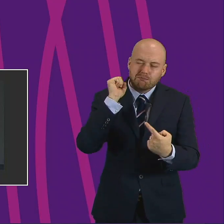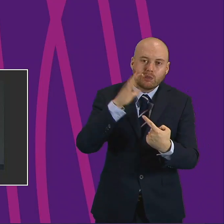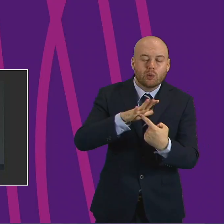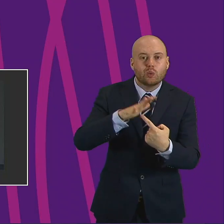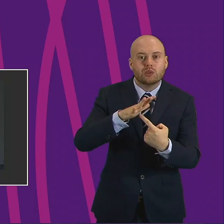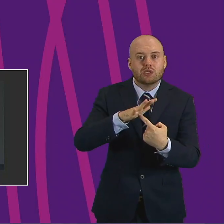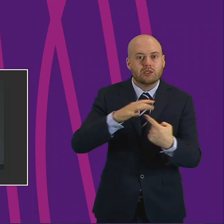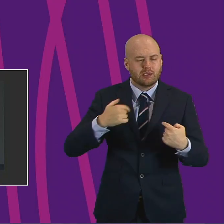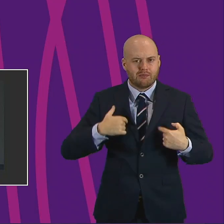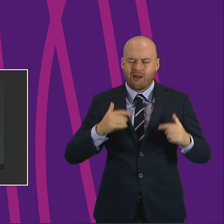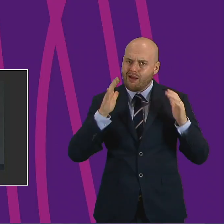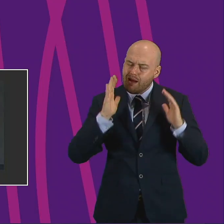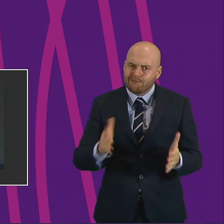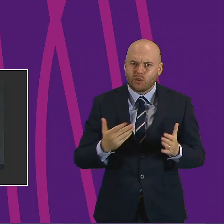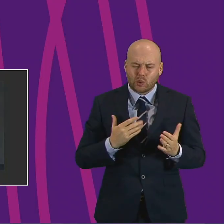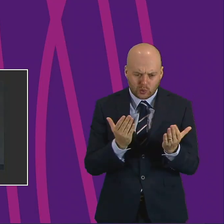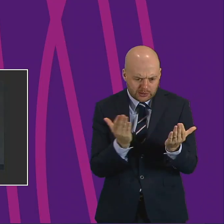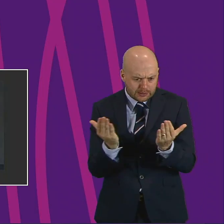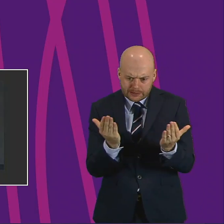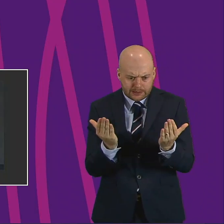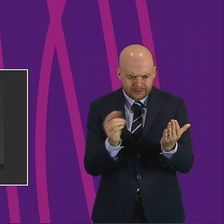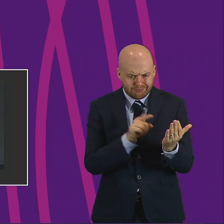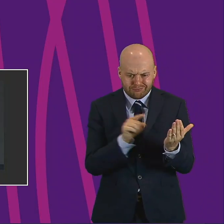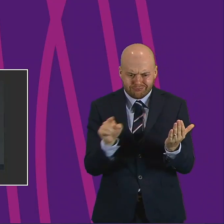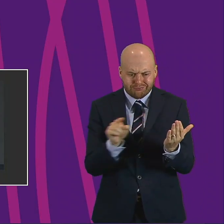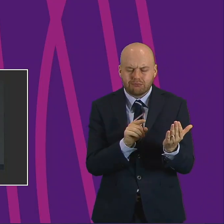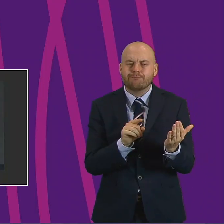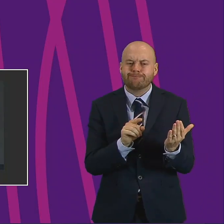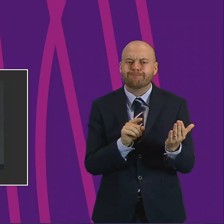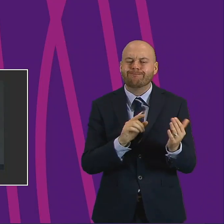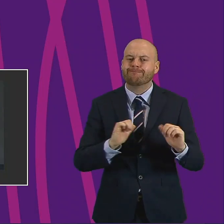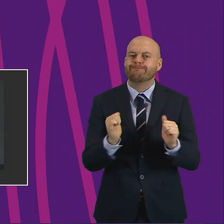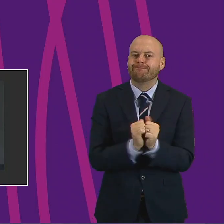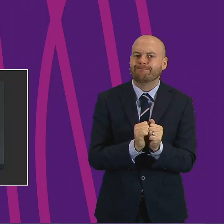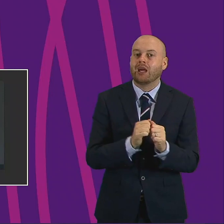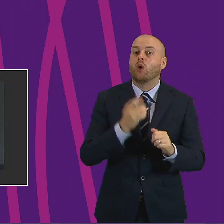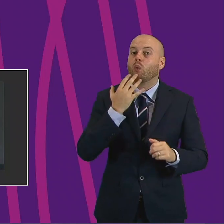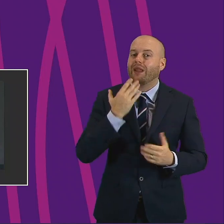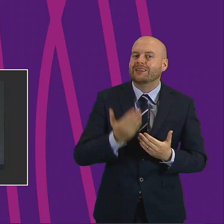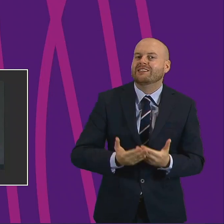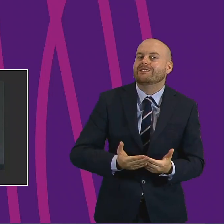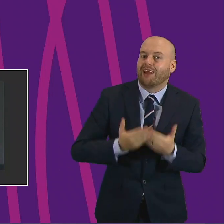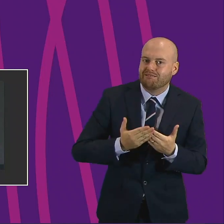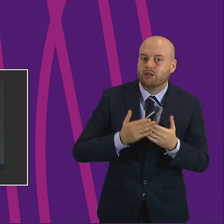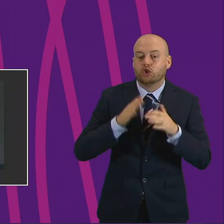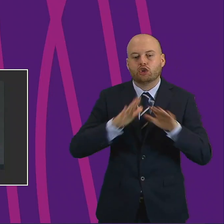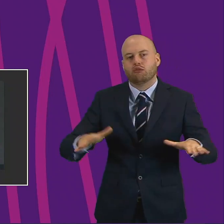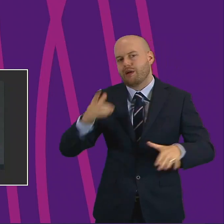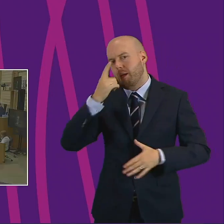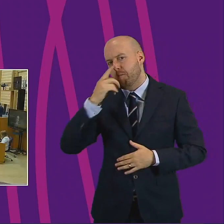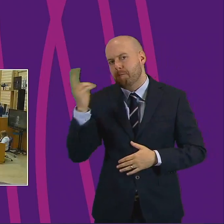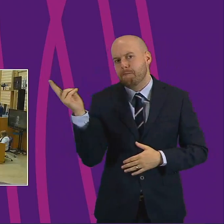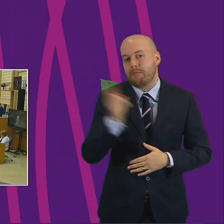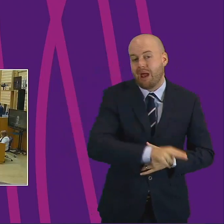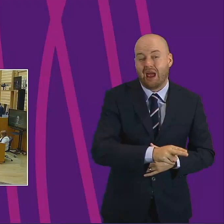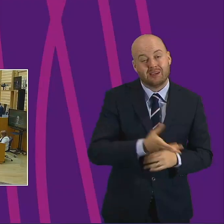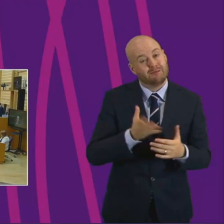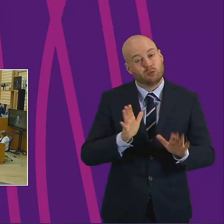to attach to ensuring that our schools are in fact safe places for children in which to be educated. Jamie